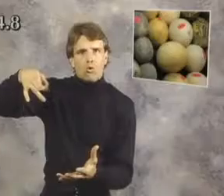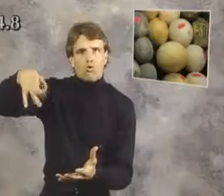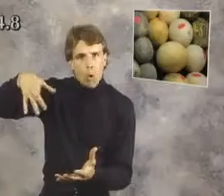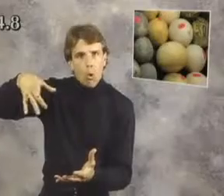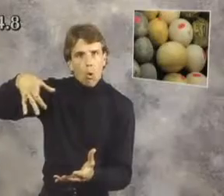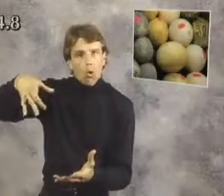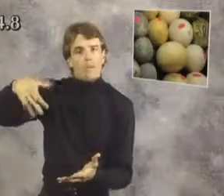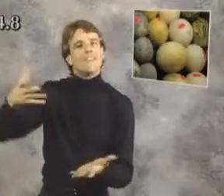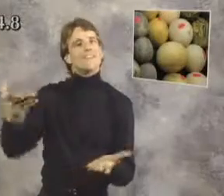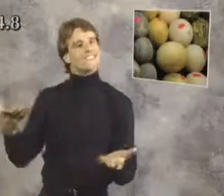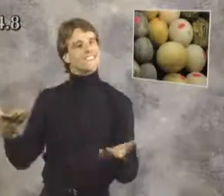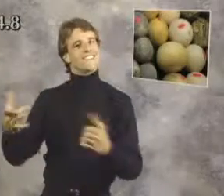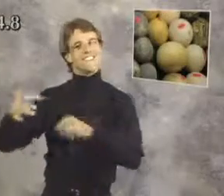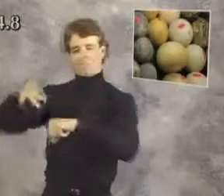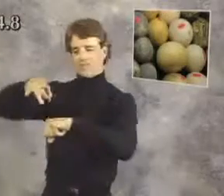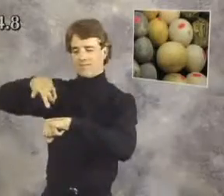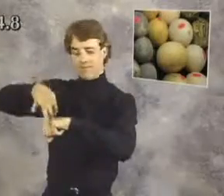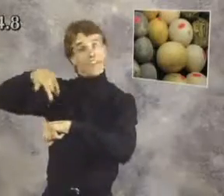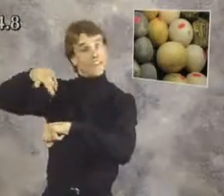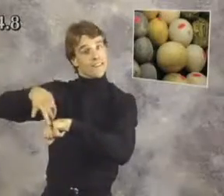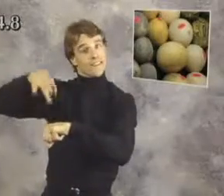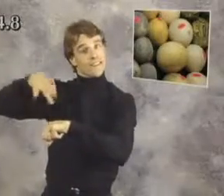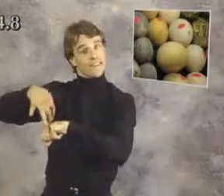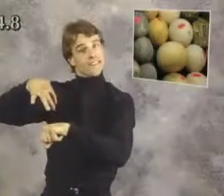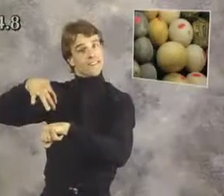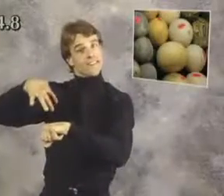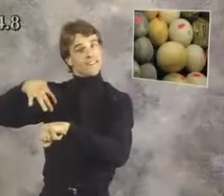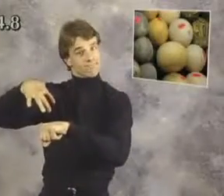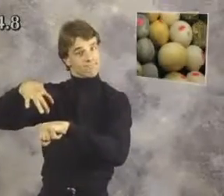it. So, melon.